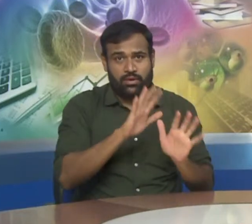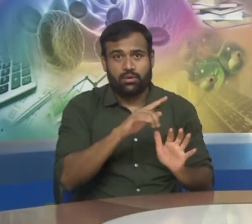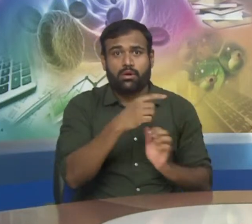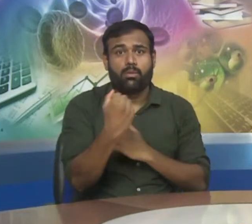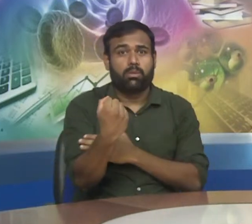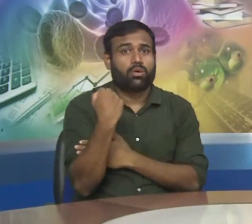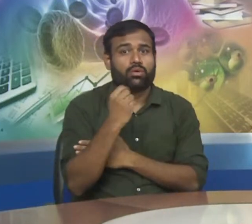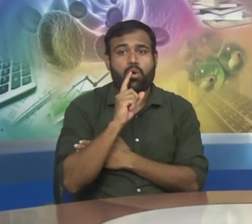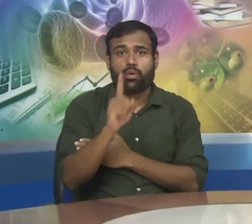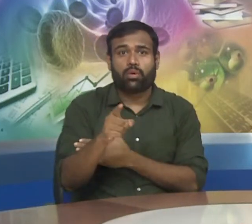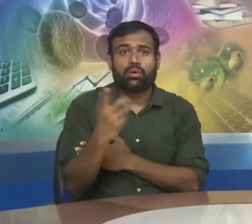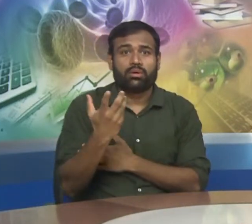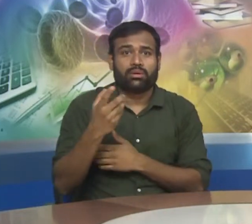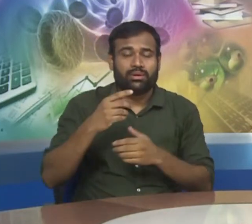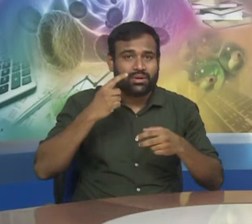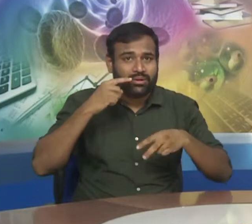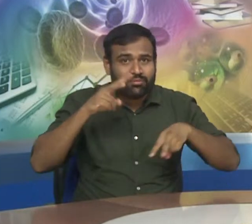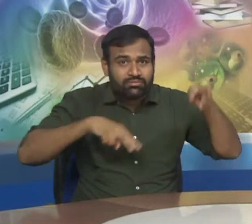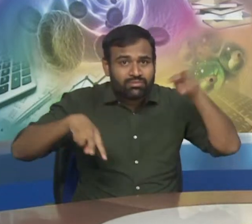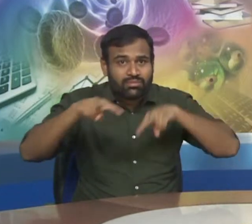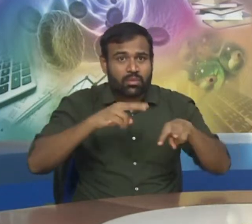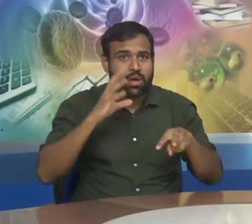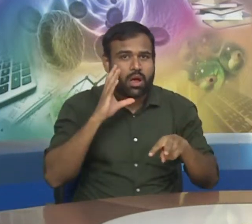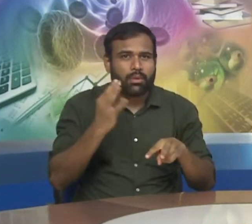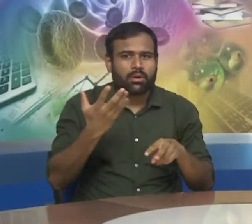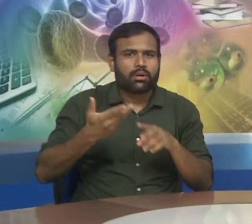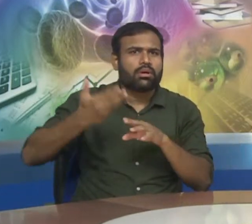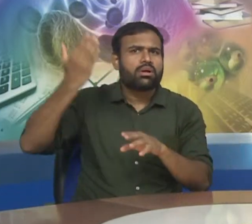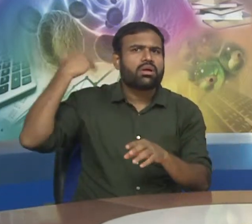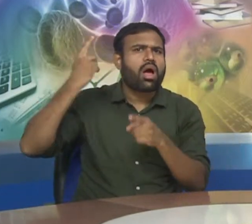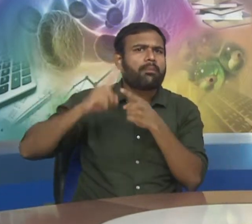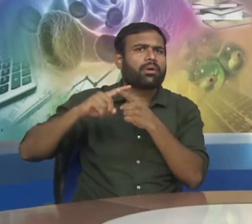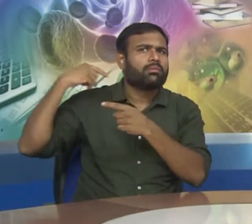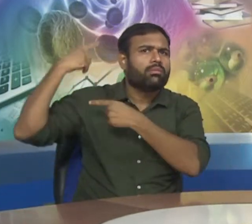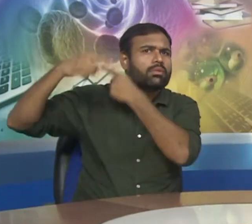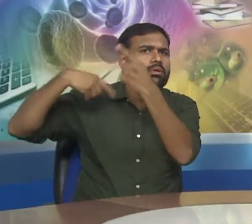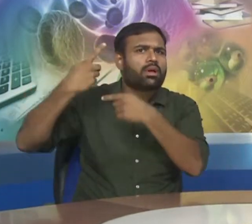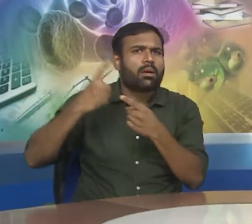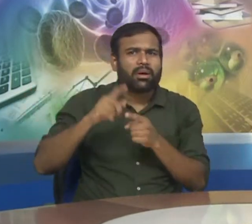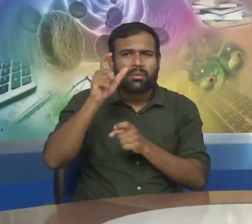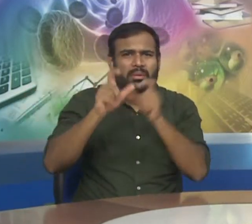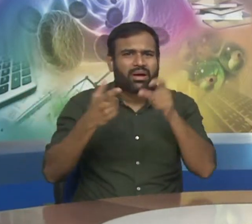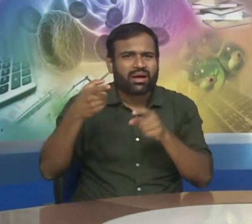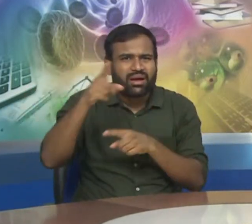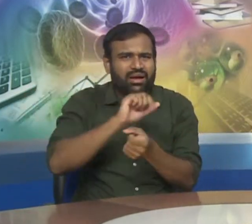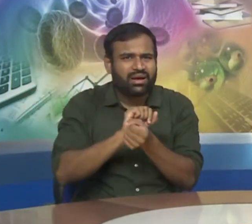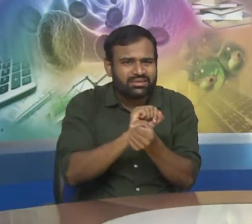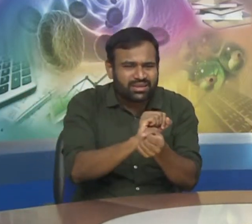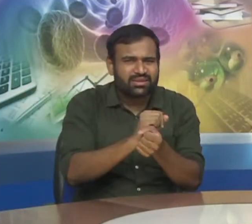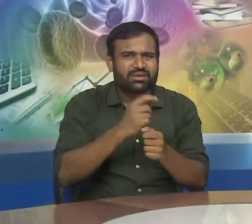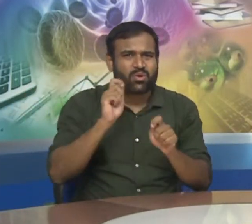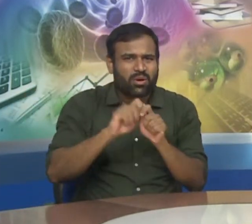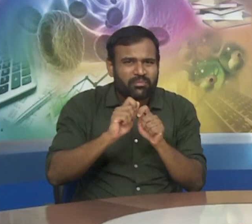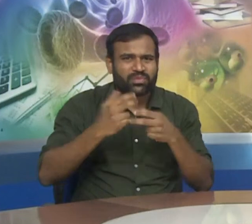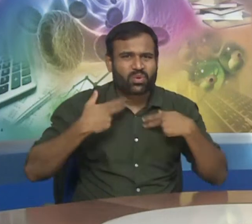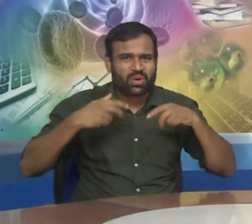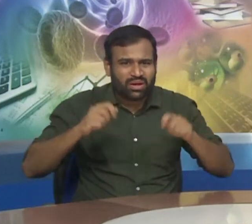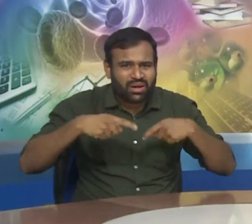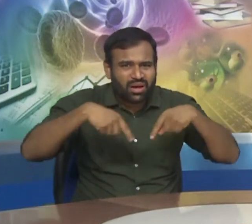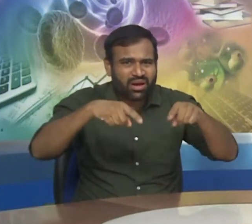The Supreme Court has used its power of judicial review and given various historic decisions